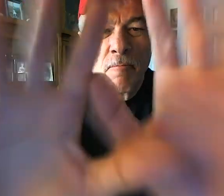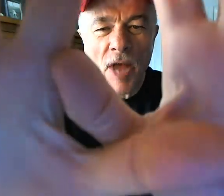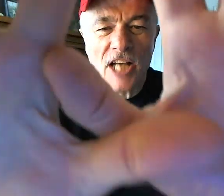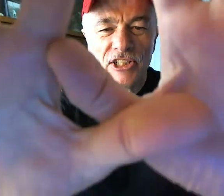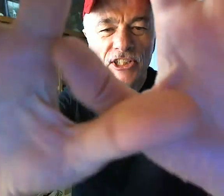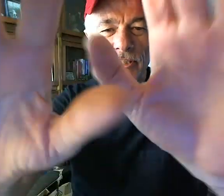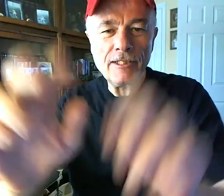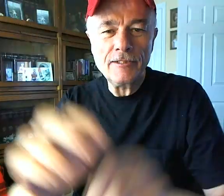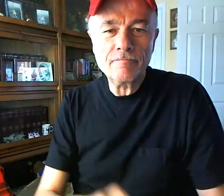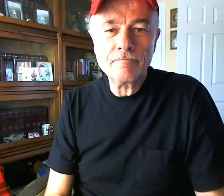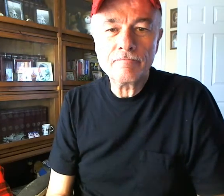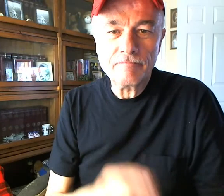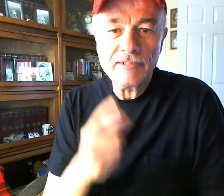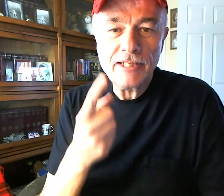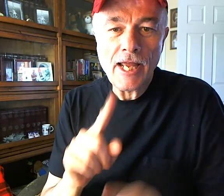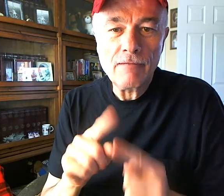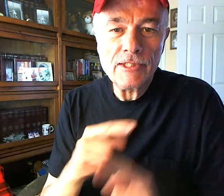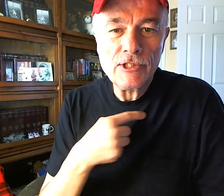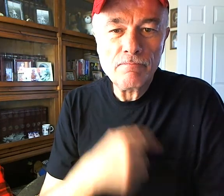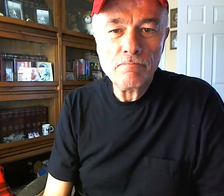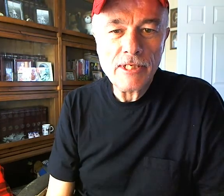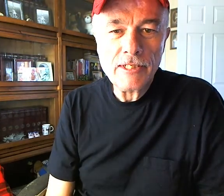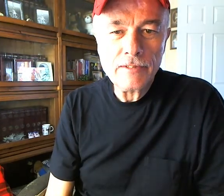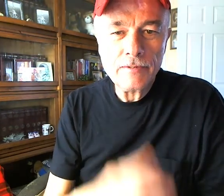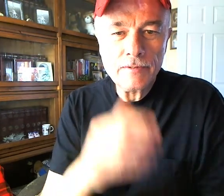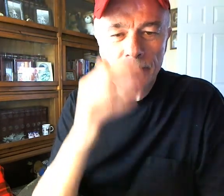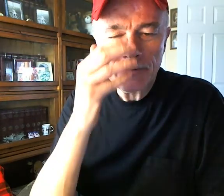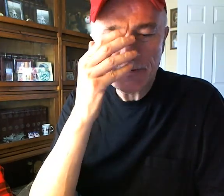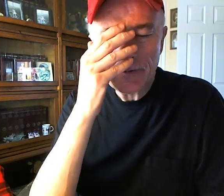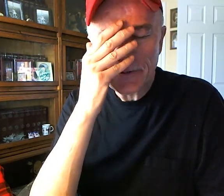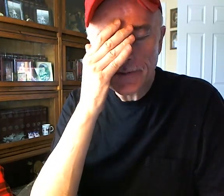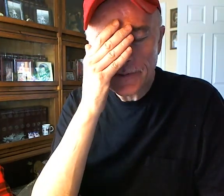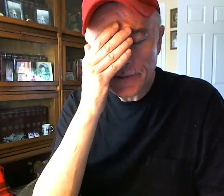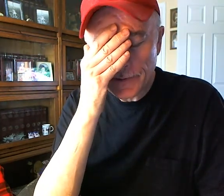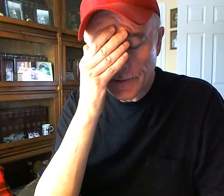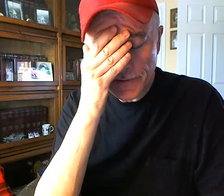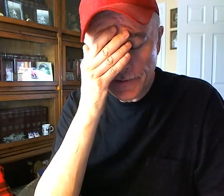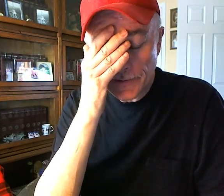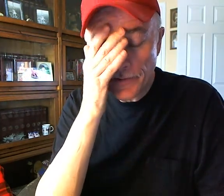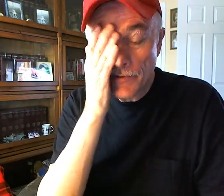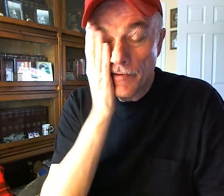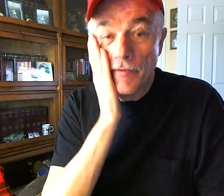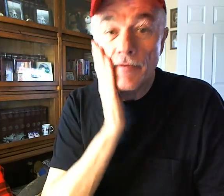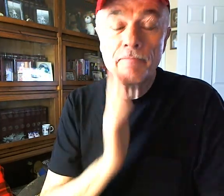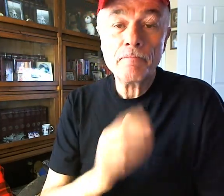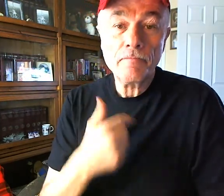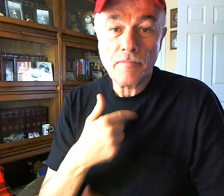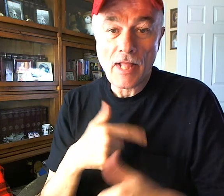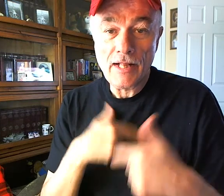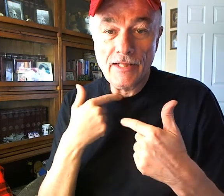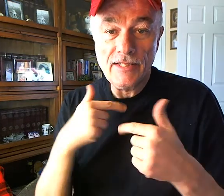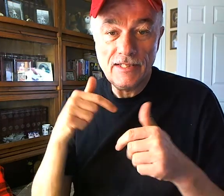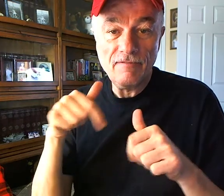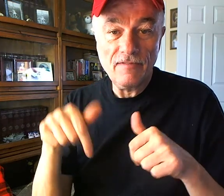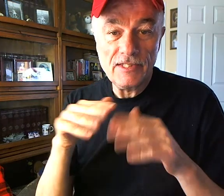These are the optical illusion bowls I picked up at the magic shop. So I've cut my circles, and now I'm going to mount them so that they're flush with the top